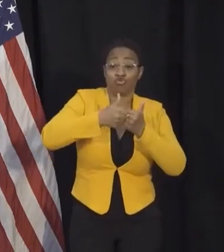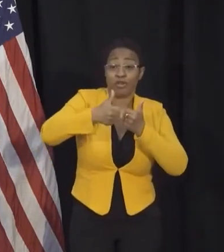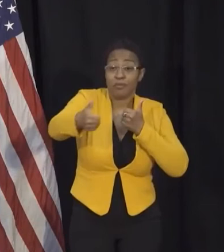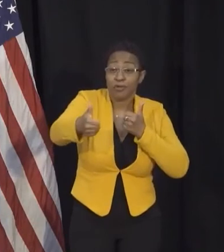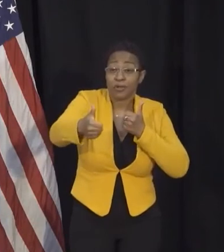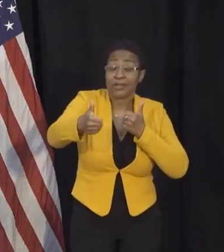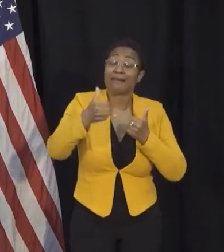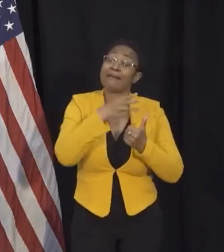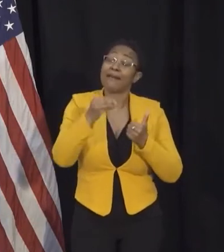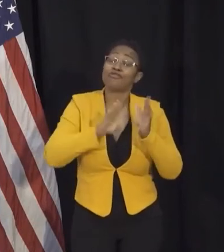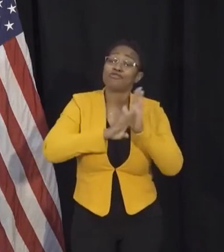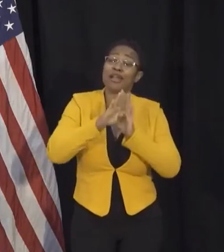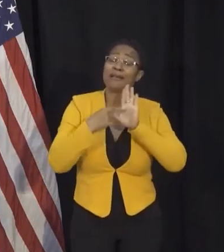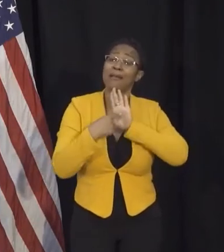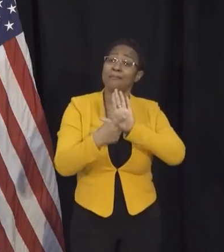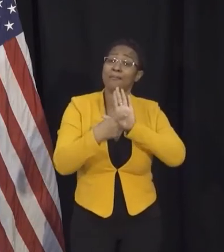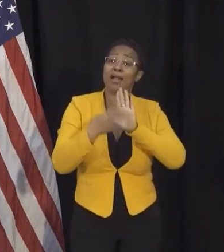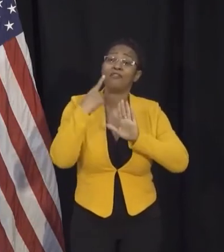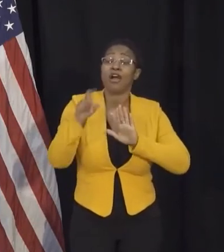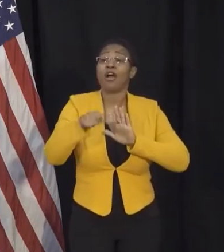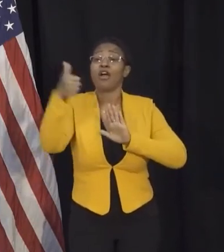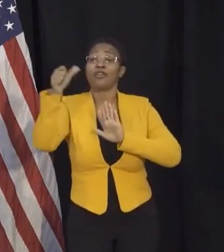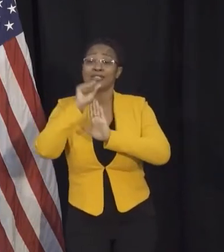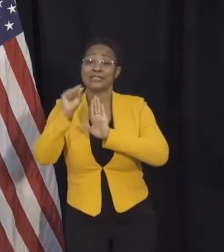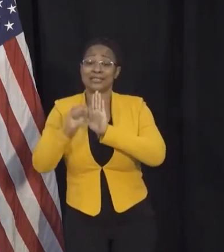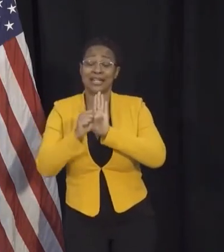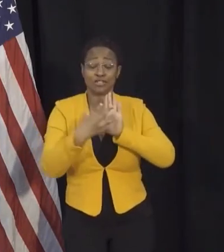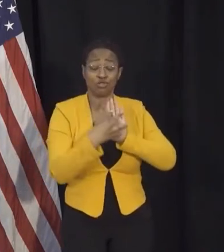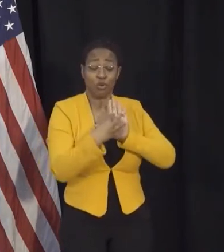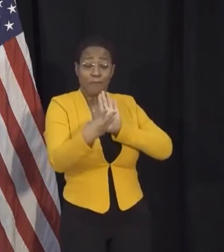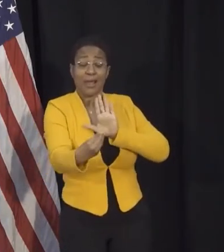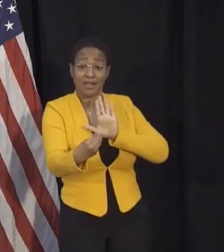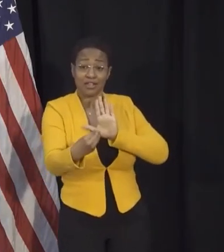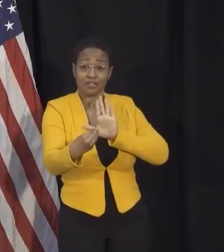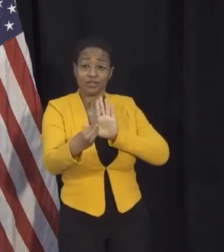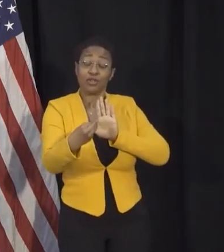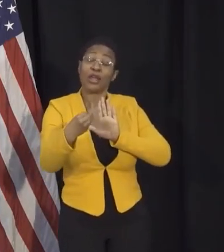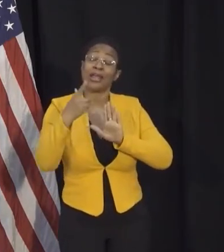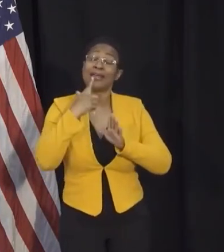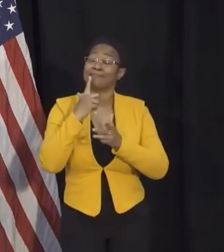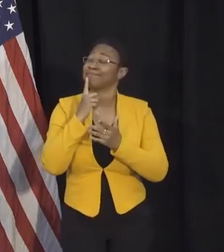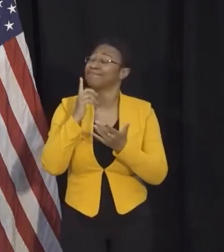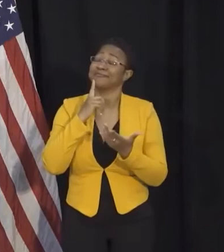be creating a model for others in the state to mimic and to marvel at.